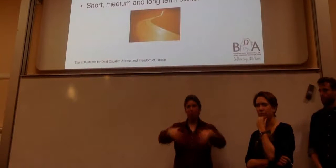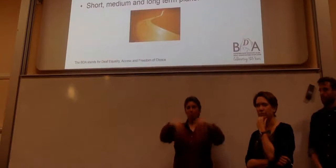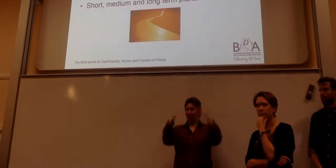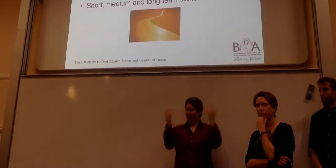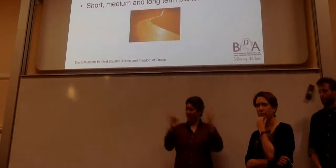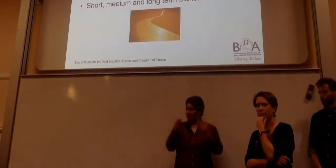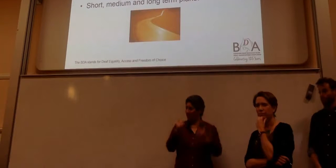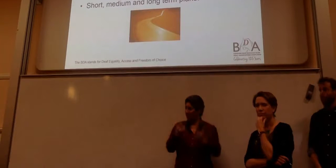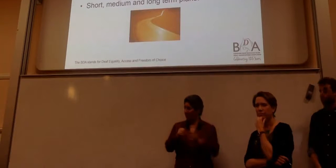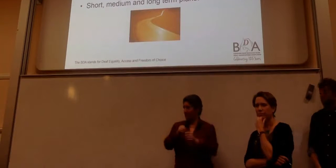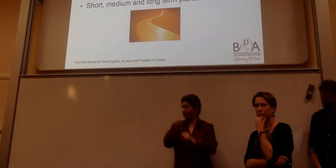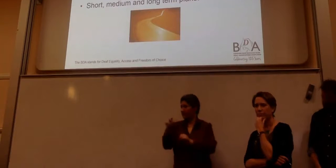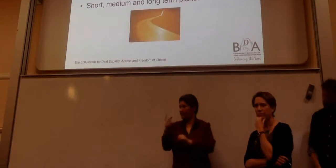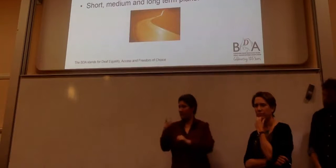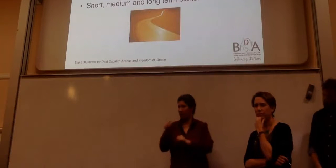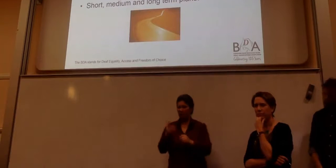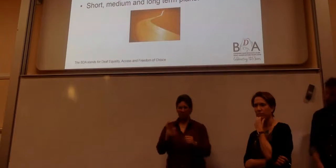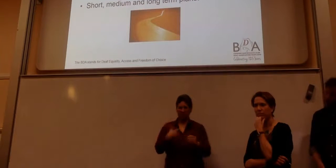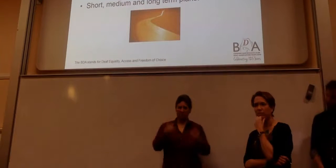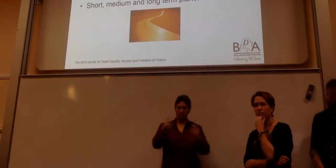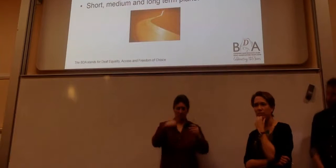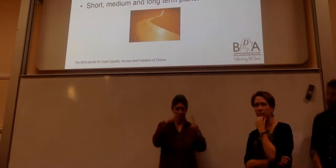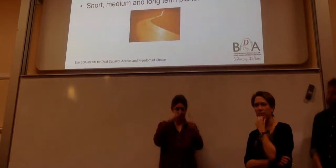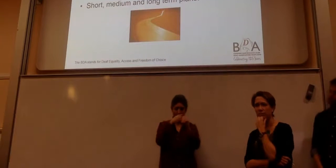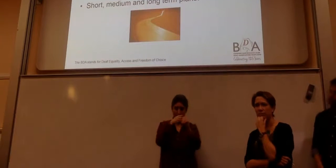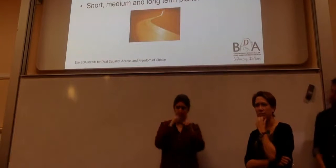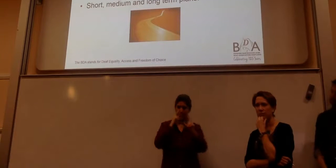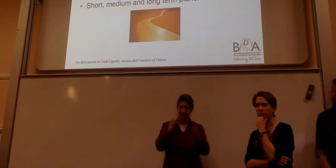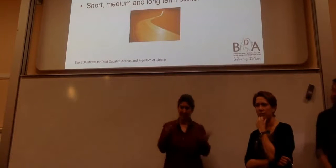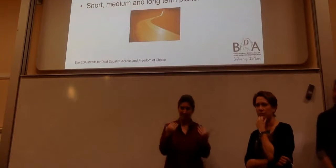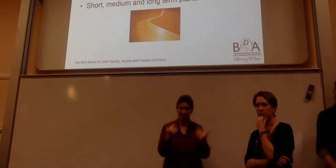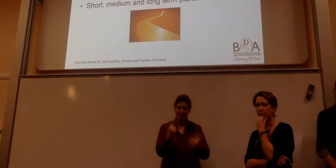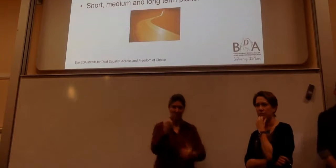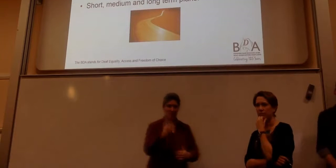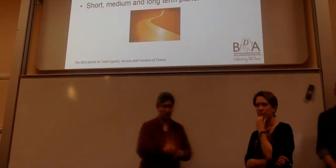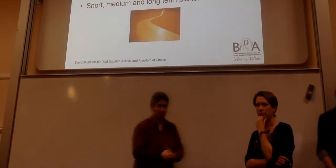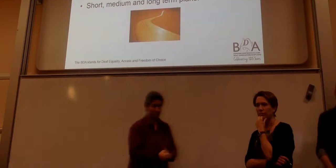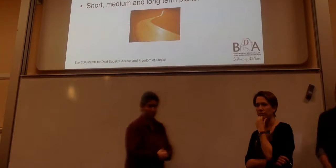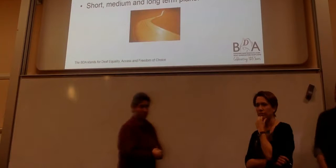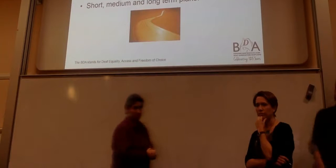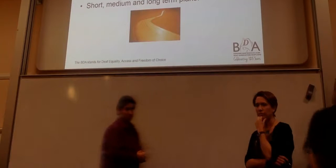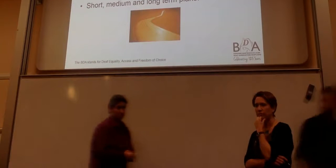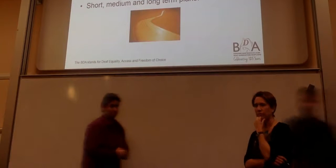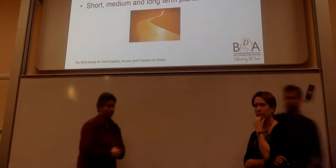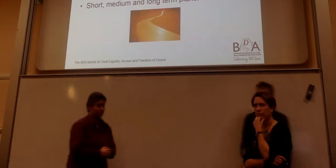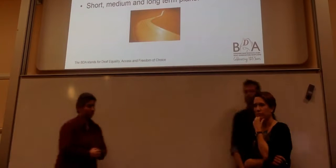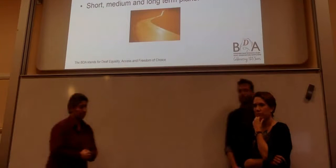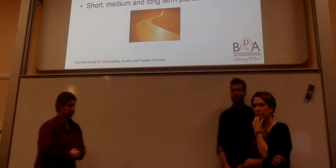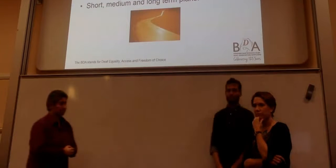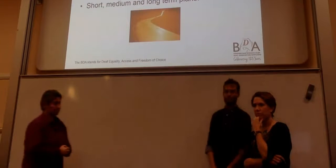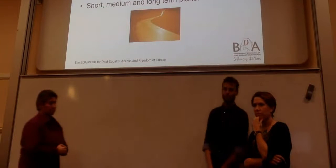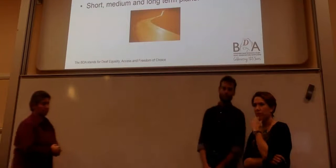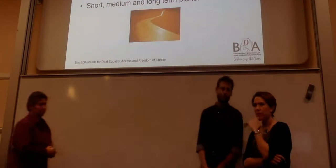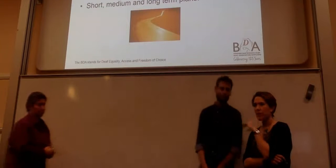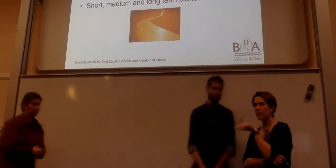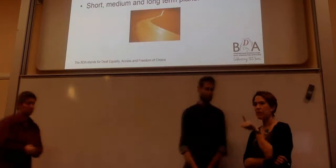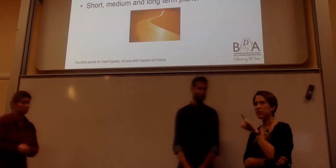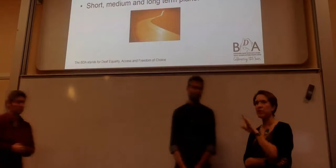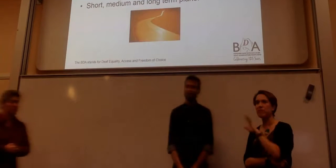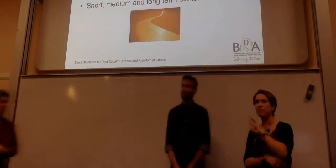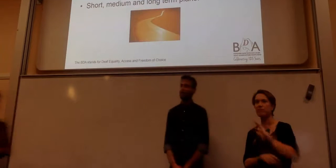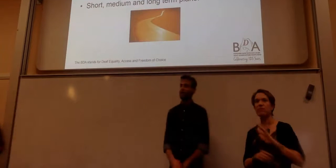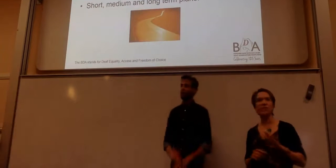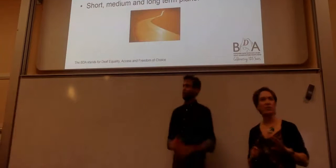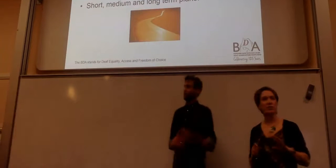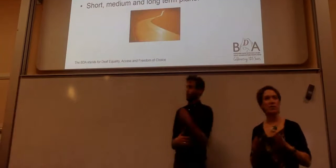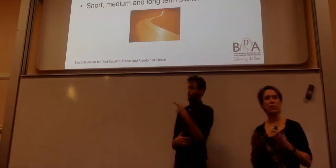if there's no deaf children, okay, that's another issue, and that would be secondary. But our aim is to have deaf participants come forward. I think that